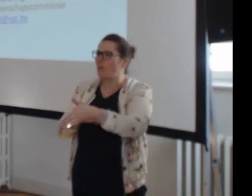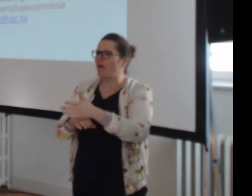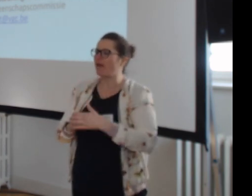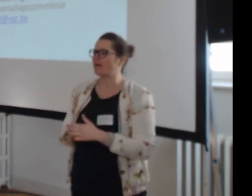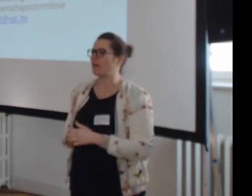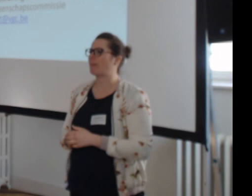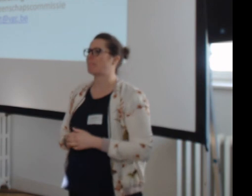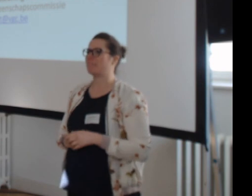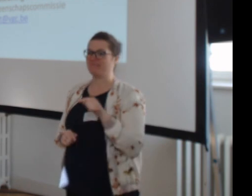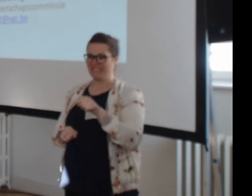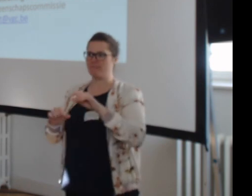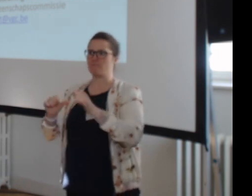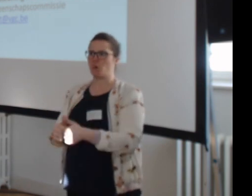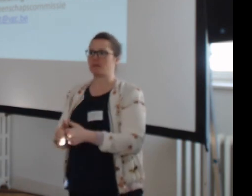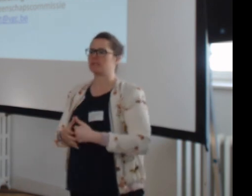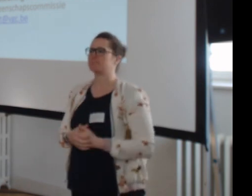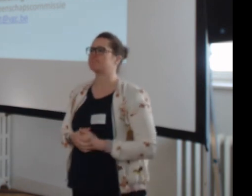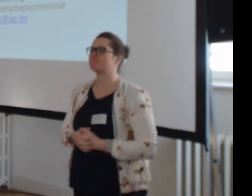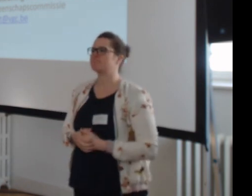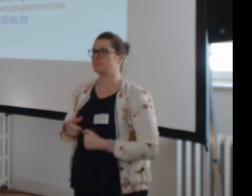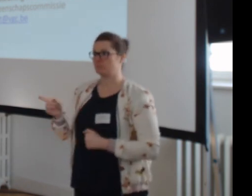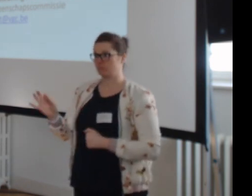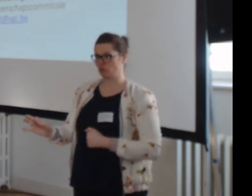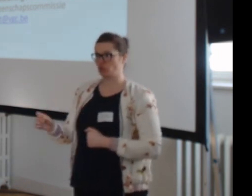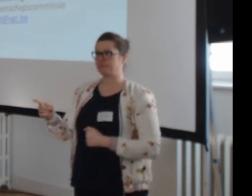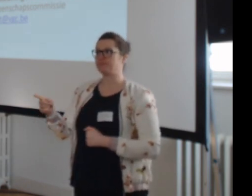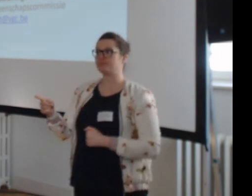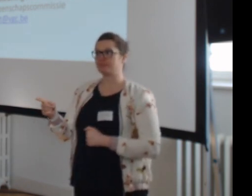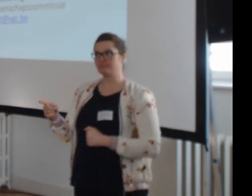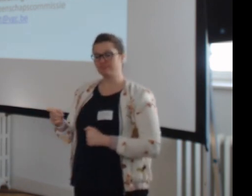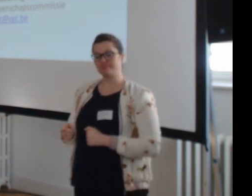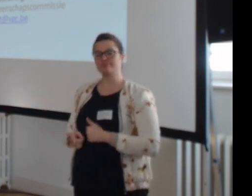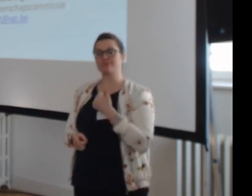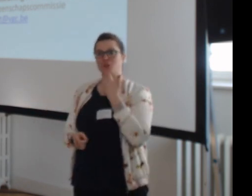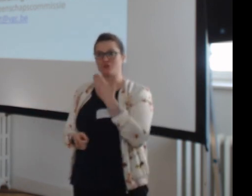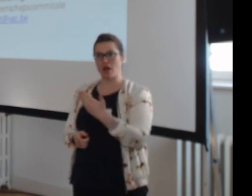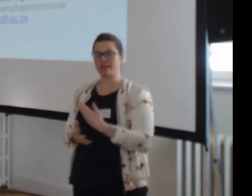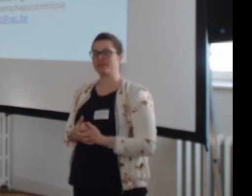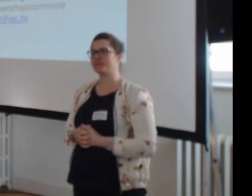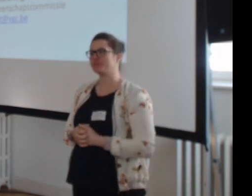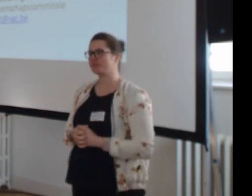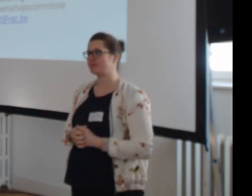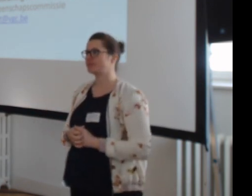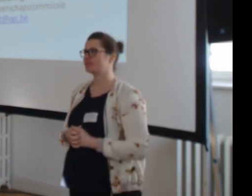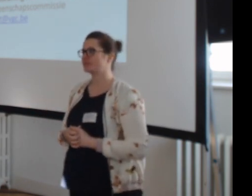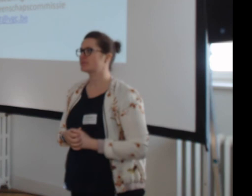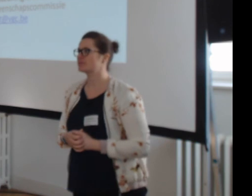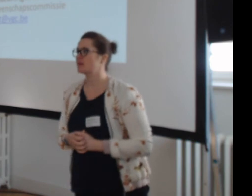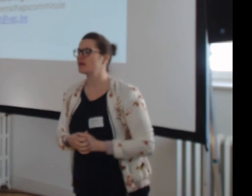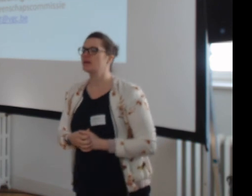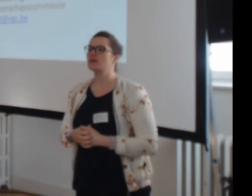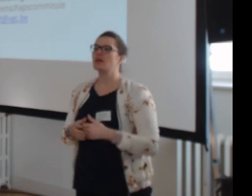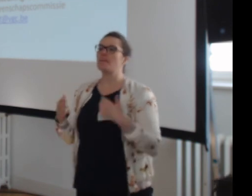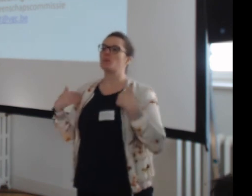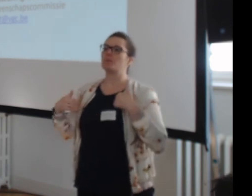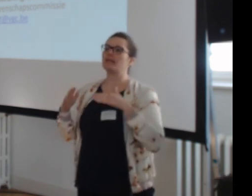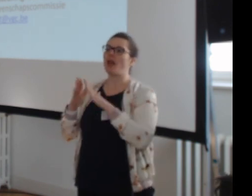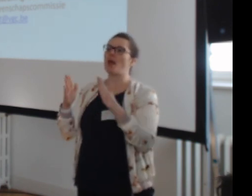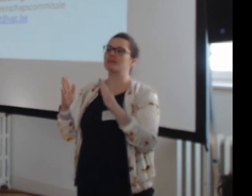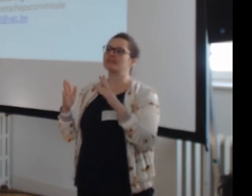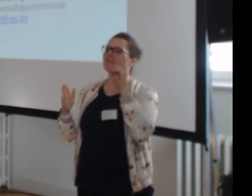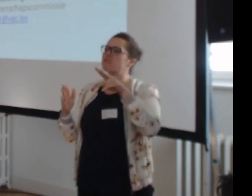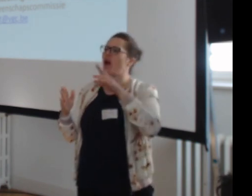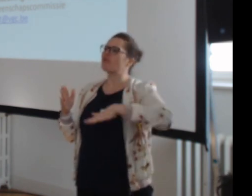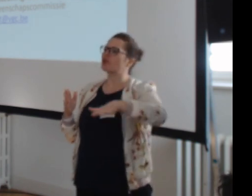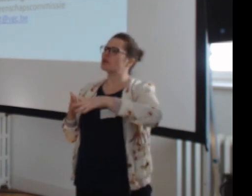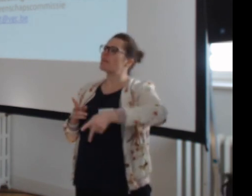In that format. Yeah, that's true. That's a really good question. Most of the public libraries in Flanders